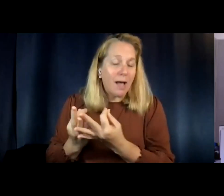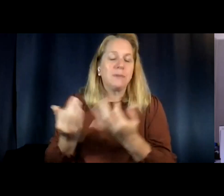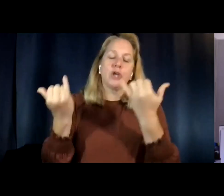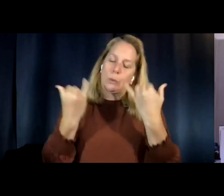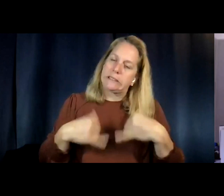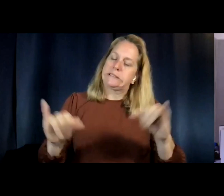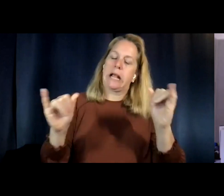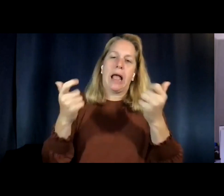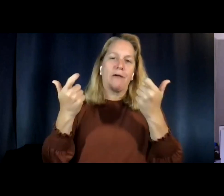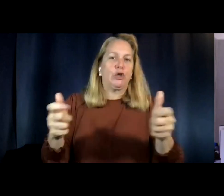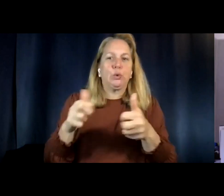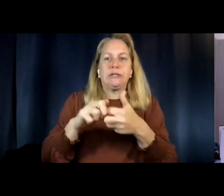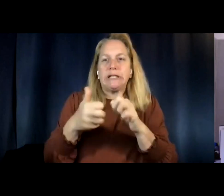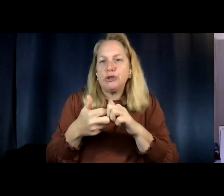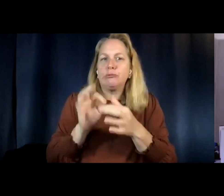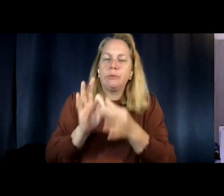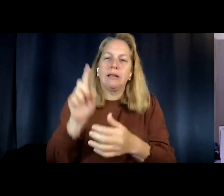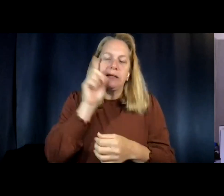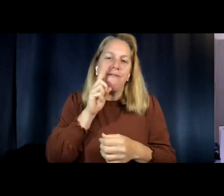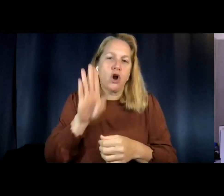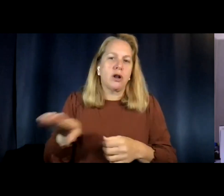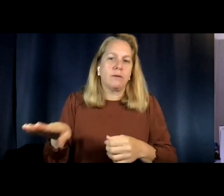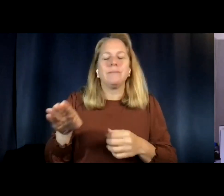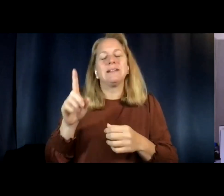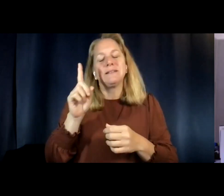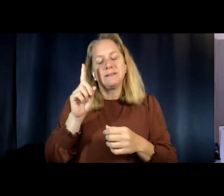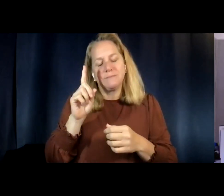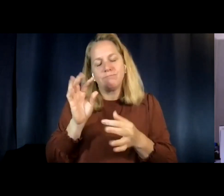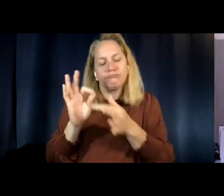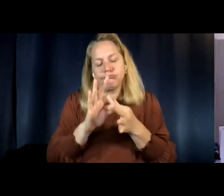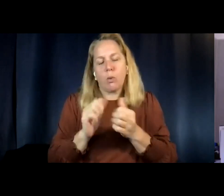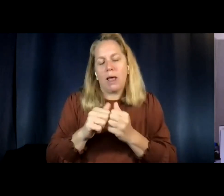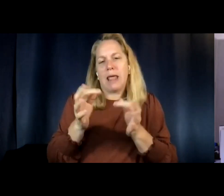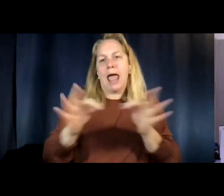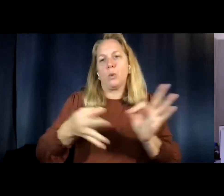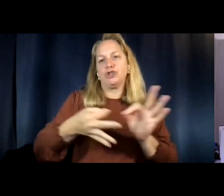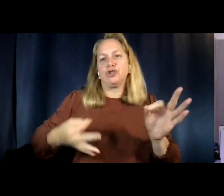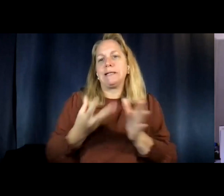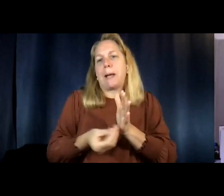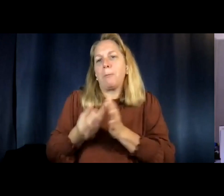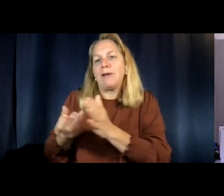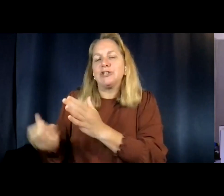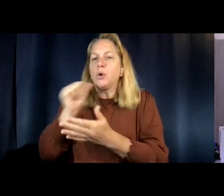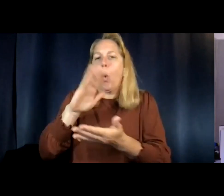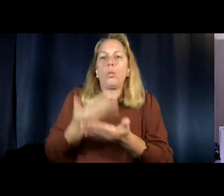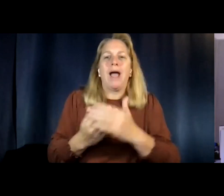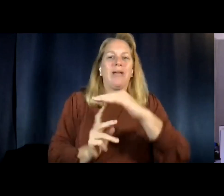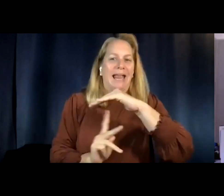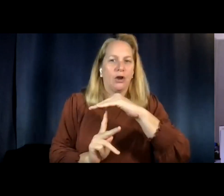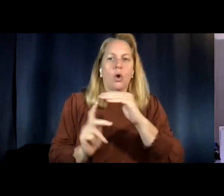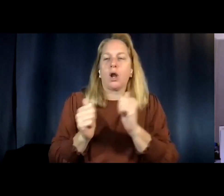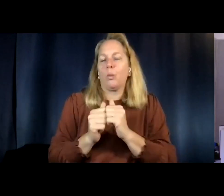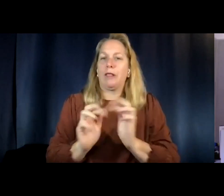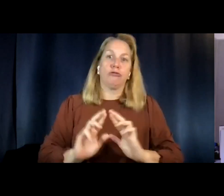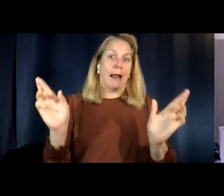a huge issue with deaf and hard of hearing children having with language deprivation and not arriving at kindergarten with language